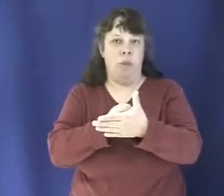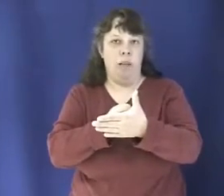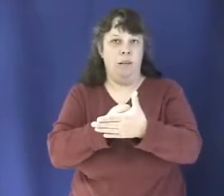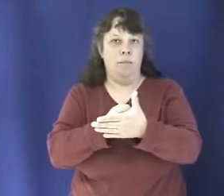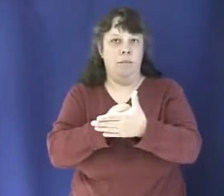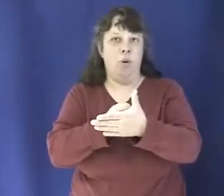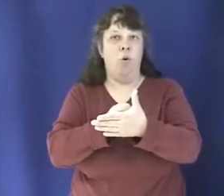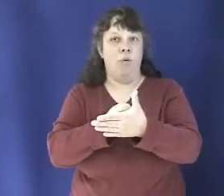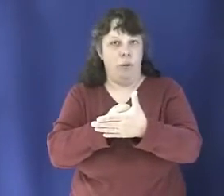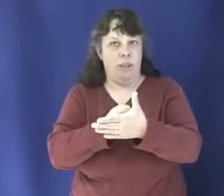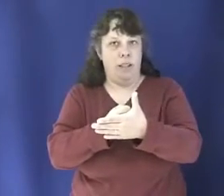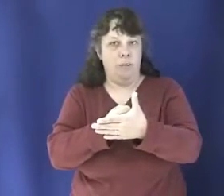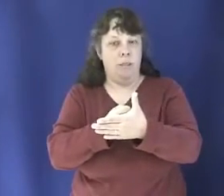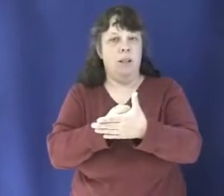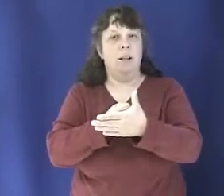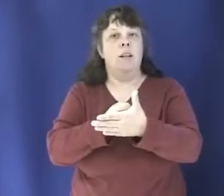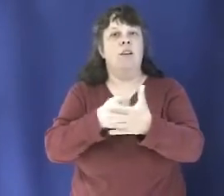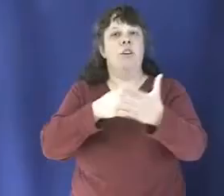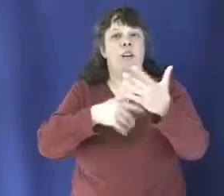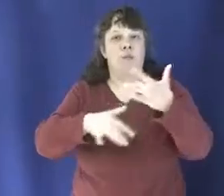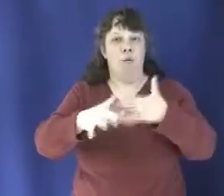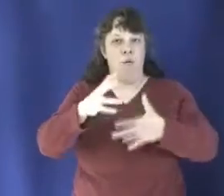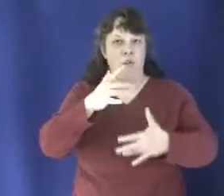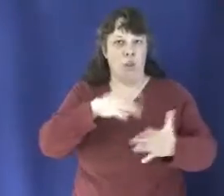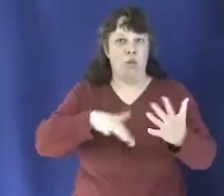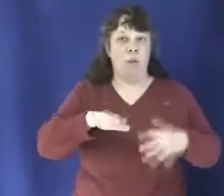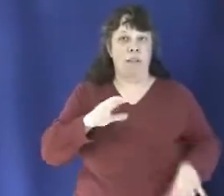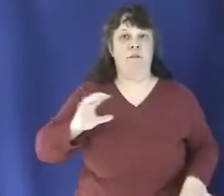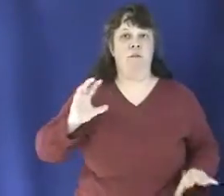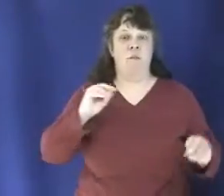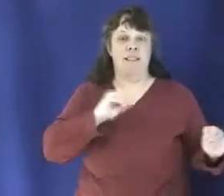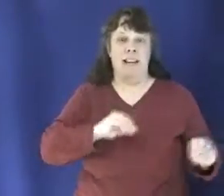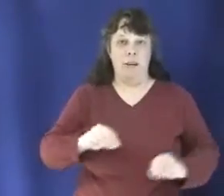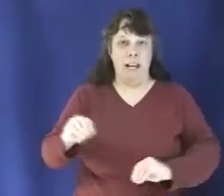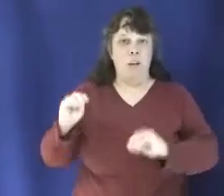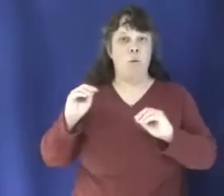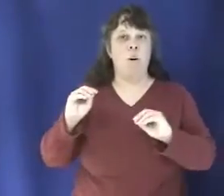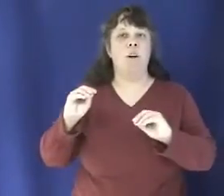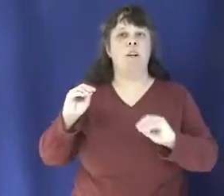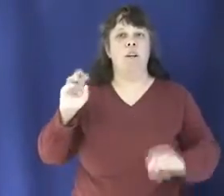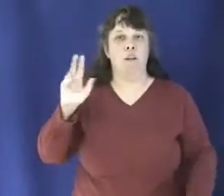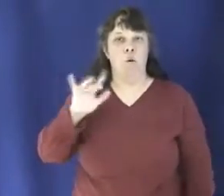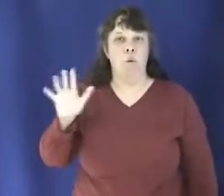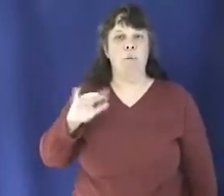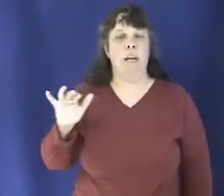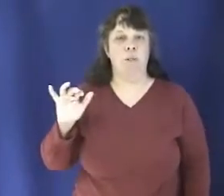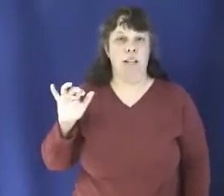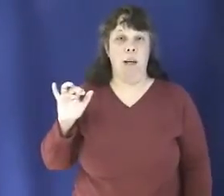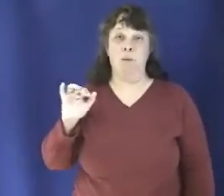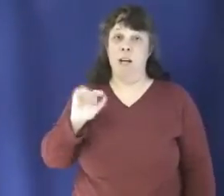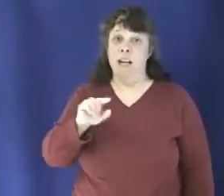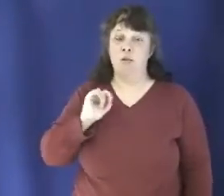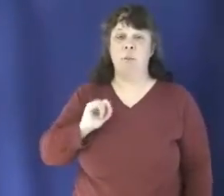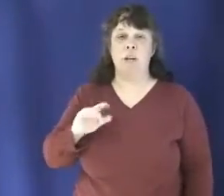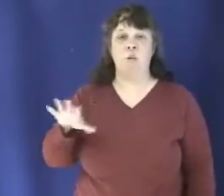speed or fluency. If you if you do the sounding out the word, you will be able to get up to natural speed, which